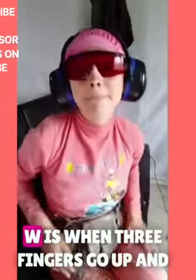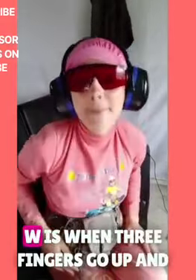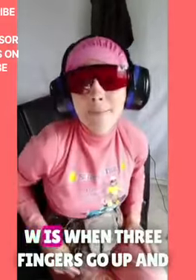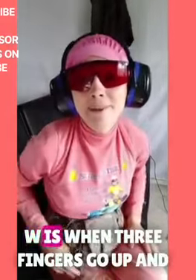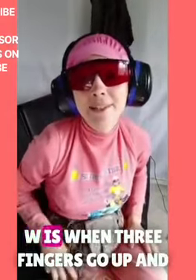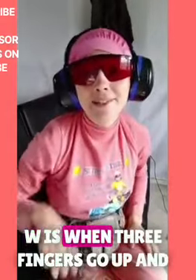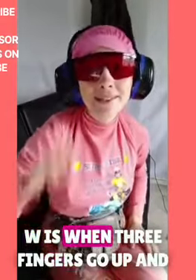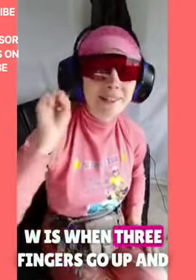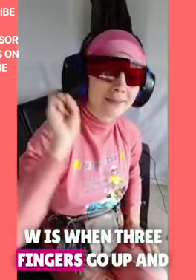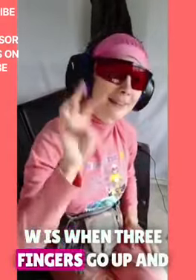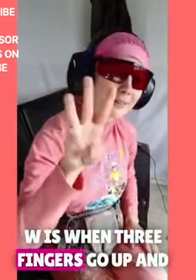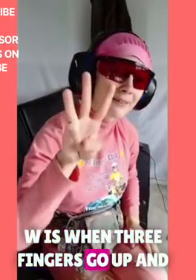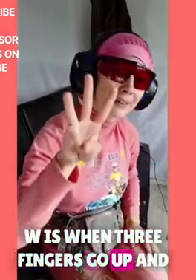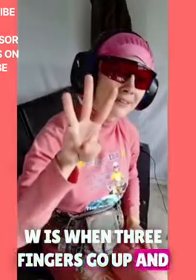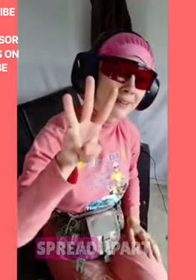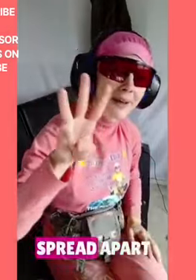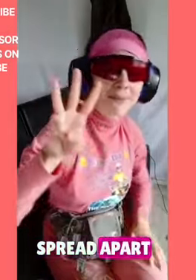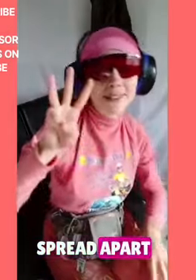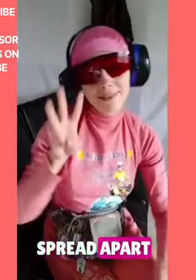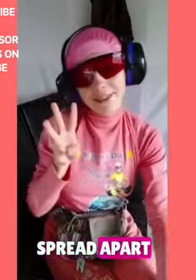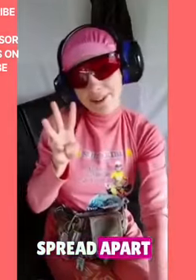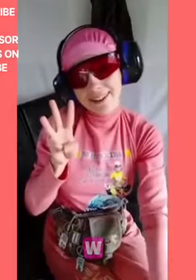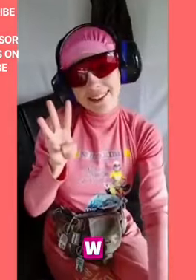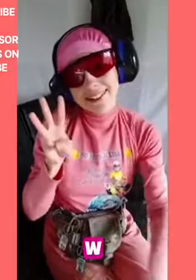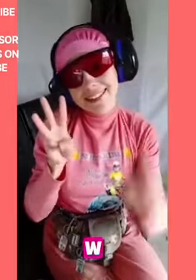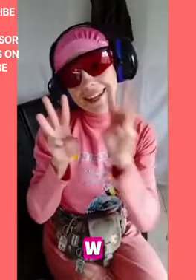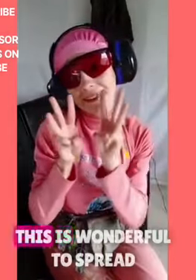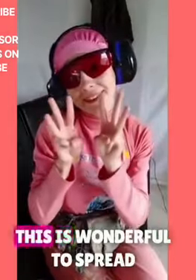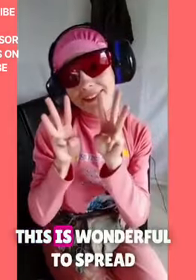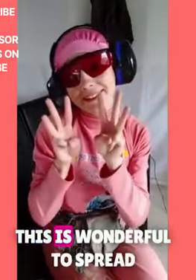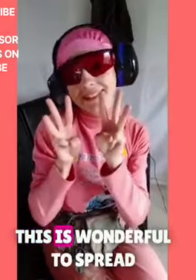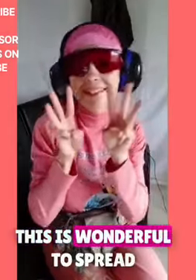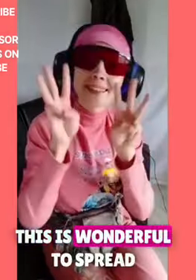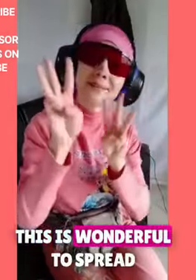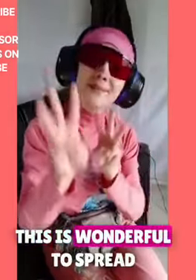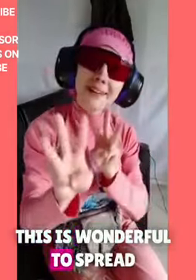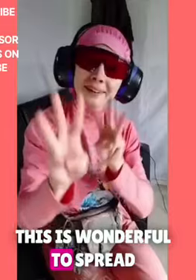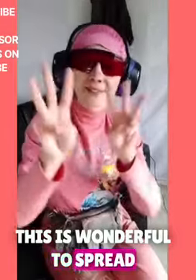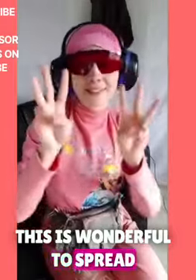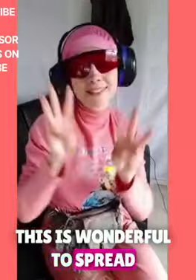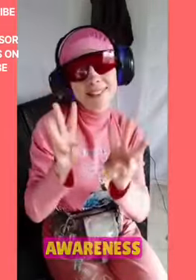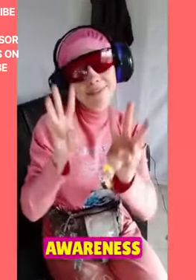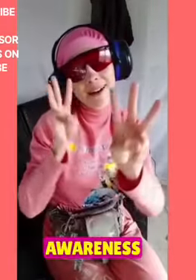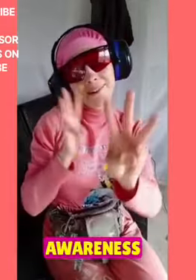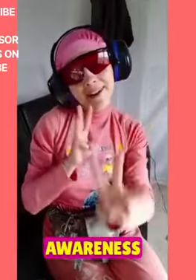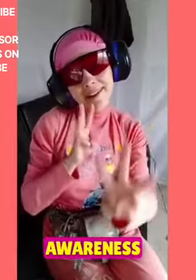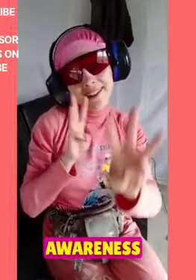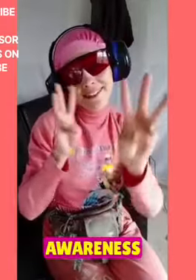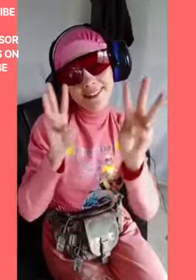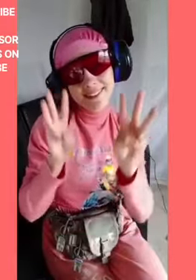W is when the three fingers go up and spread apart. W. This is wonderful to spread awareness.